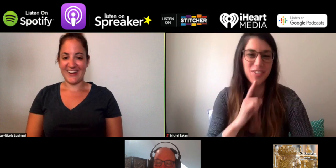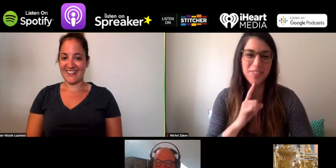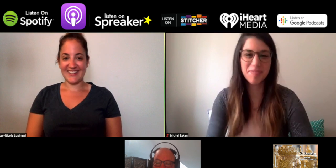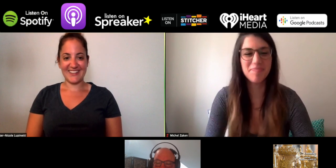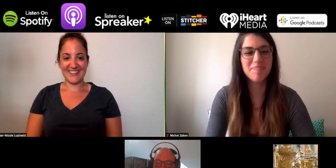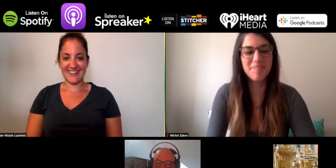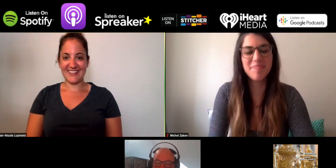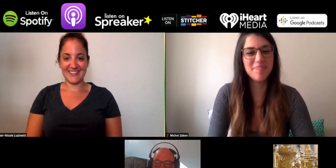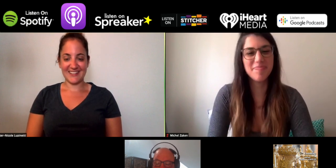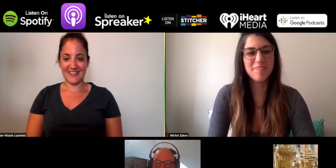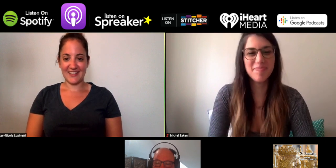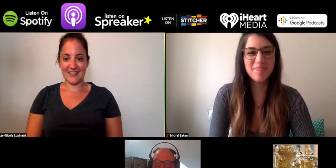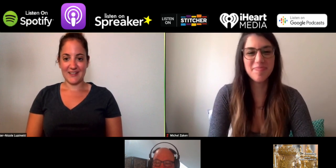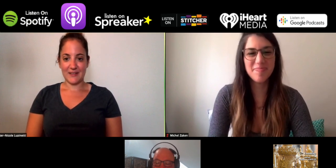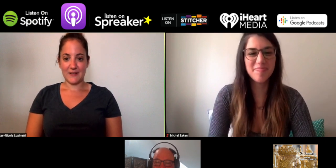Right.